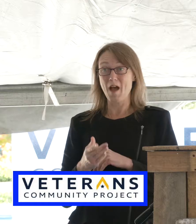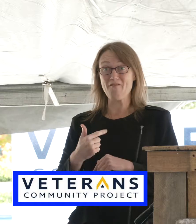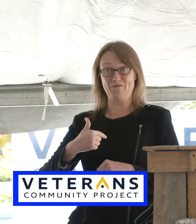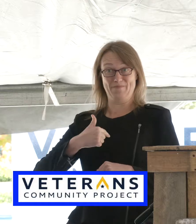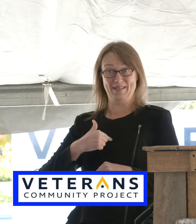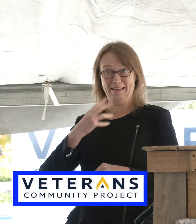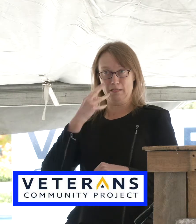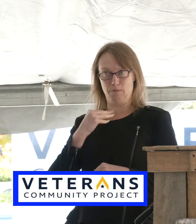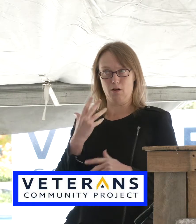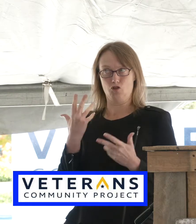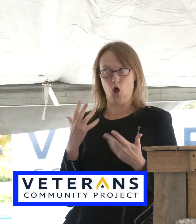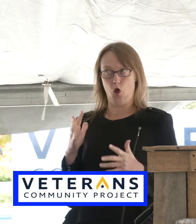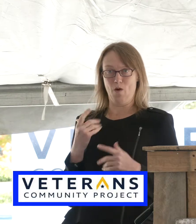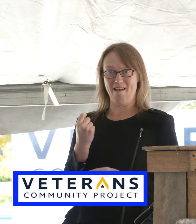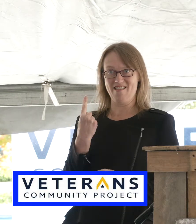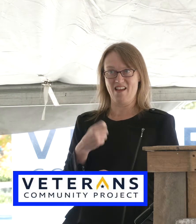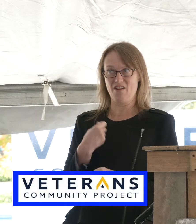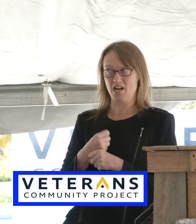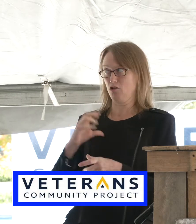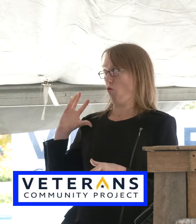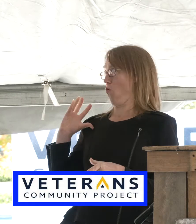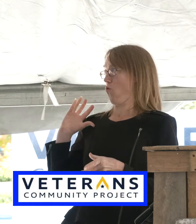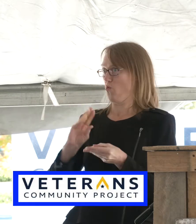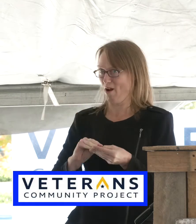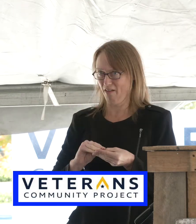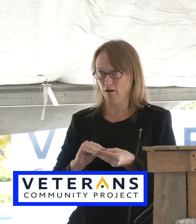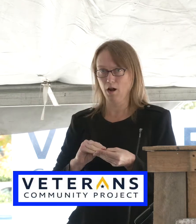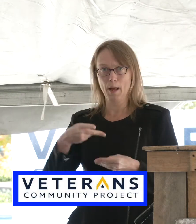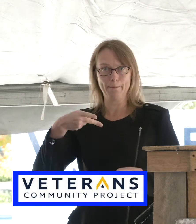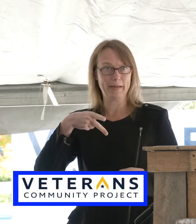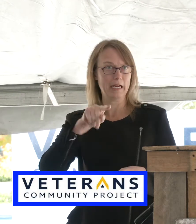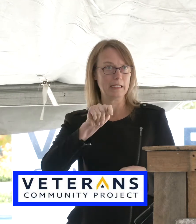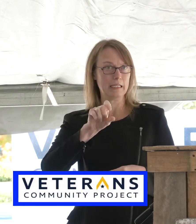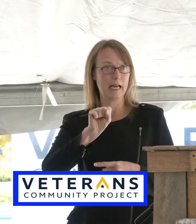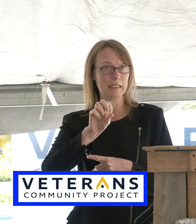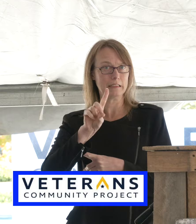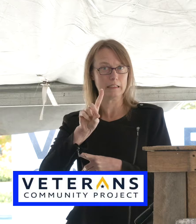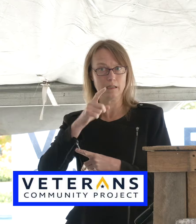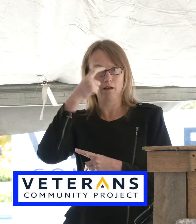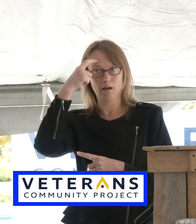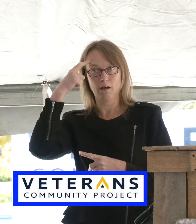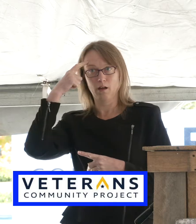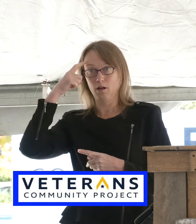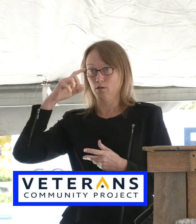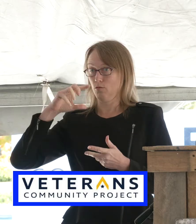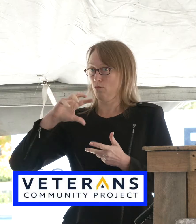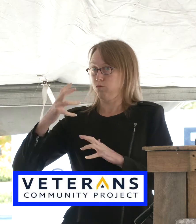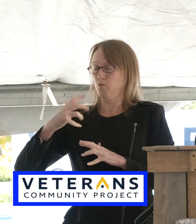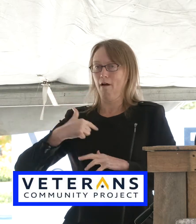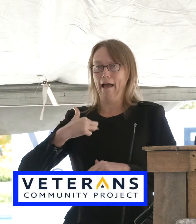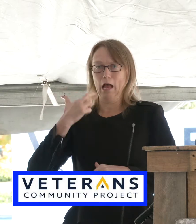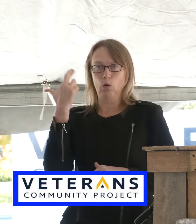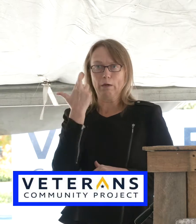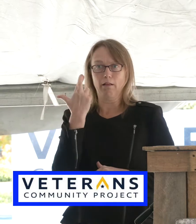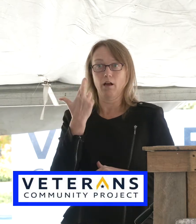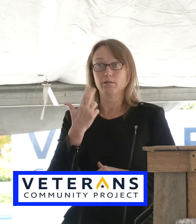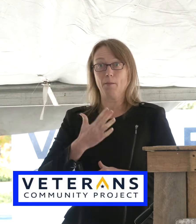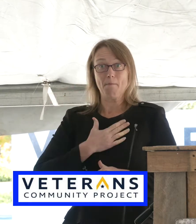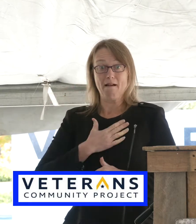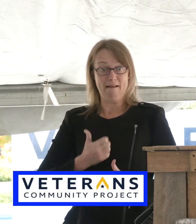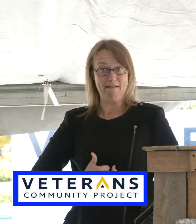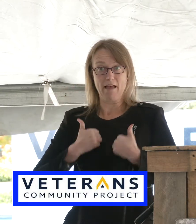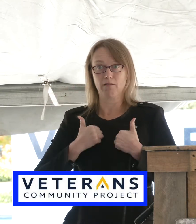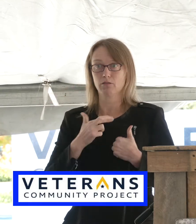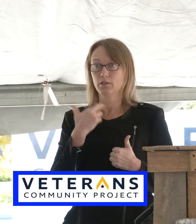disorder finally got to a point where I knew that my life was in danger, and I was going to have to do something about it. I was going to have to